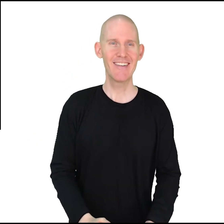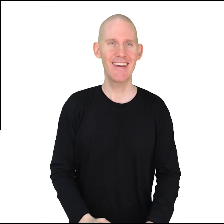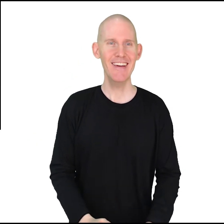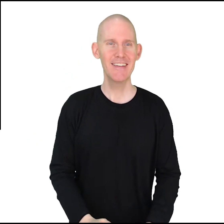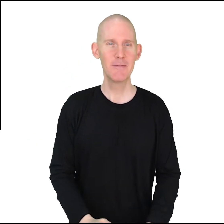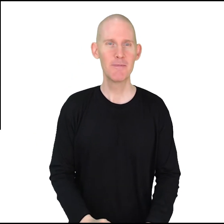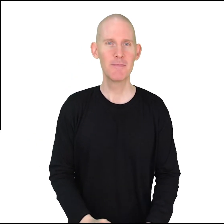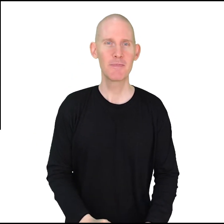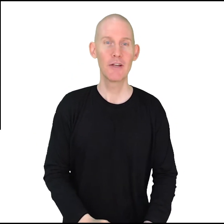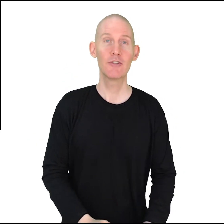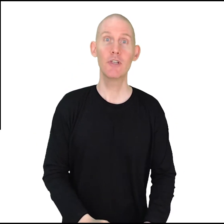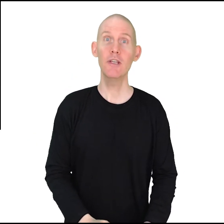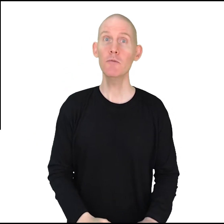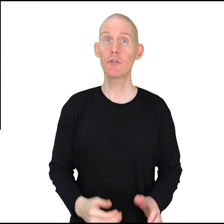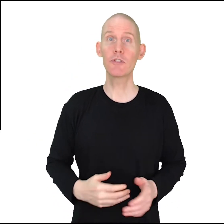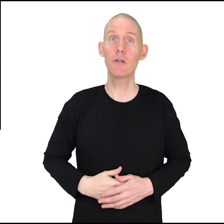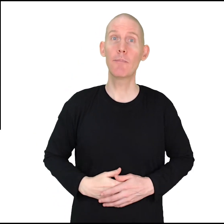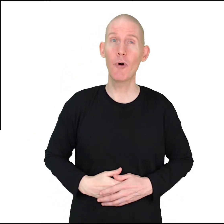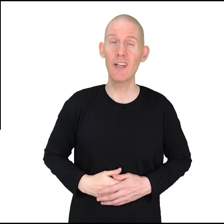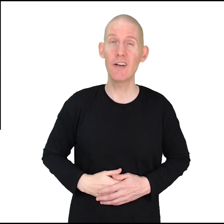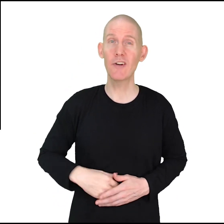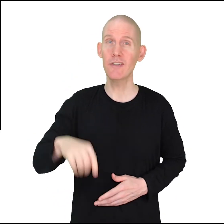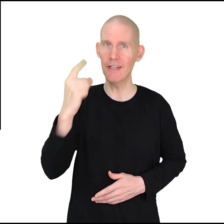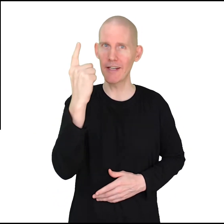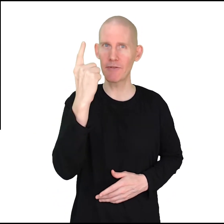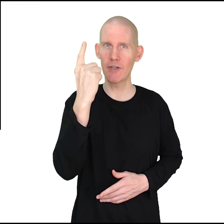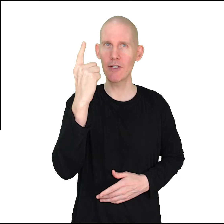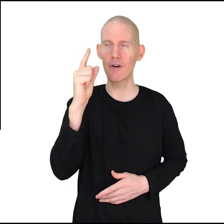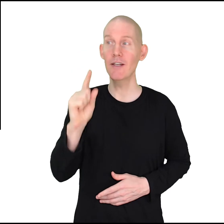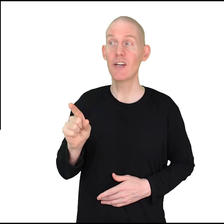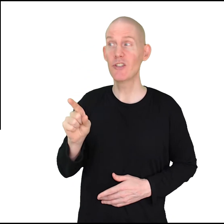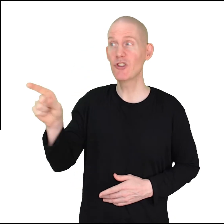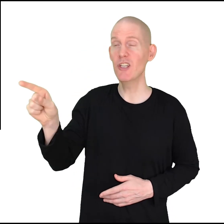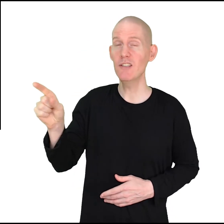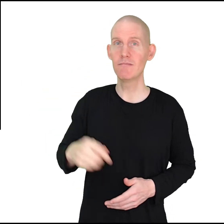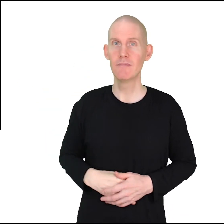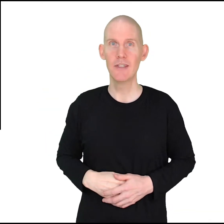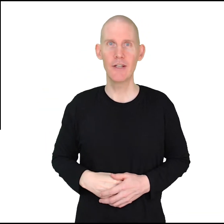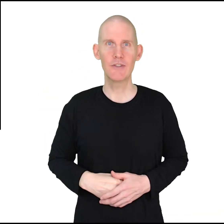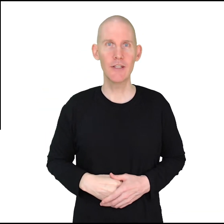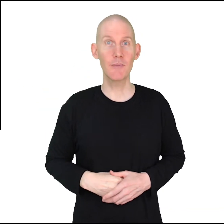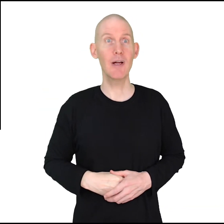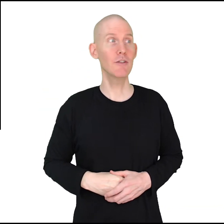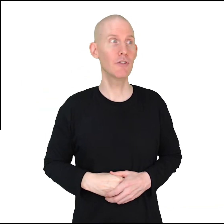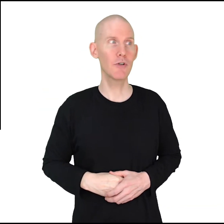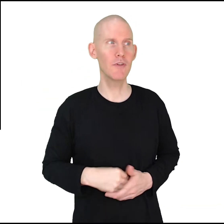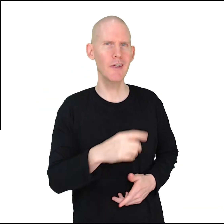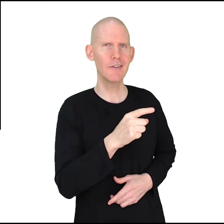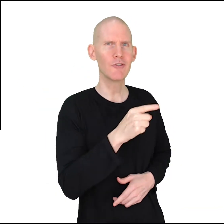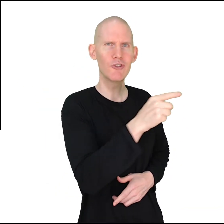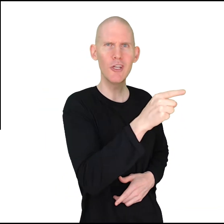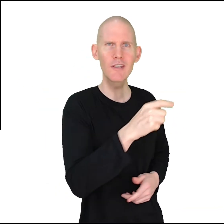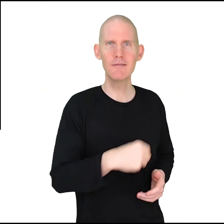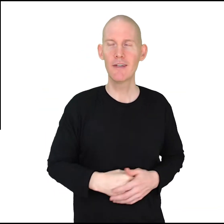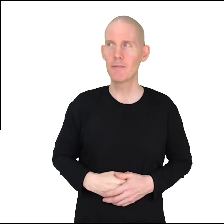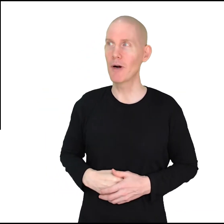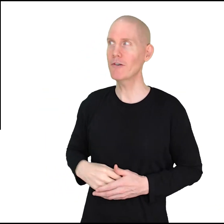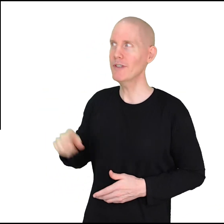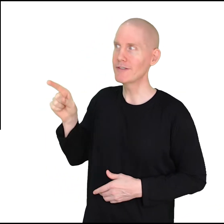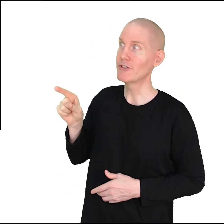Okay. She, we're just going to point at her, index finger, right? She. It's Isabella, she's over there. She. Margaret,